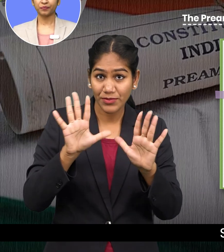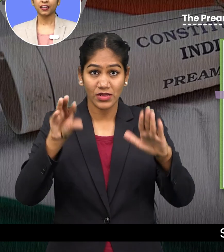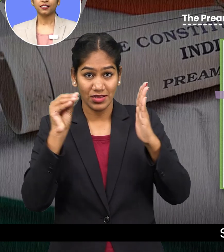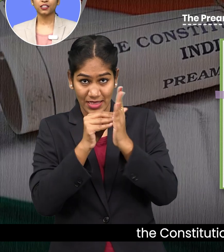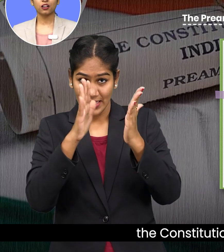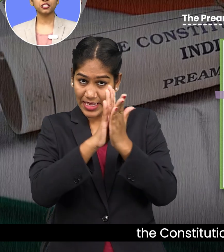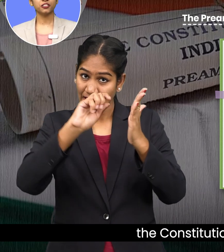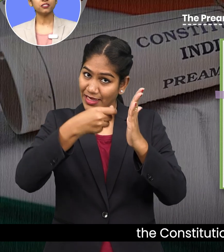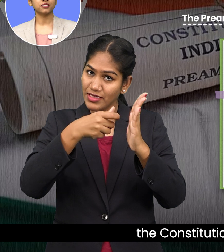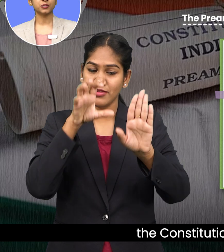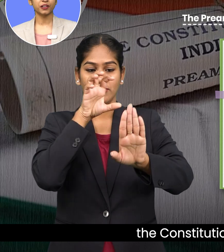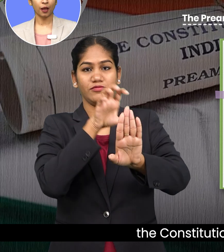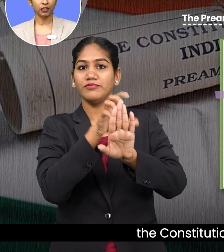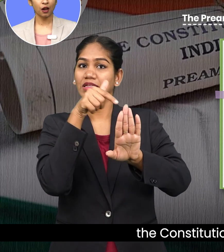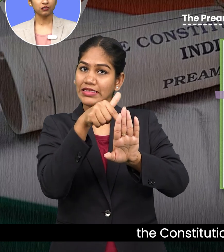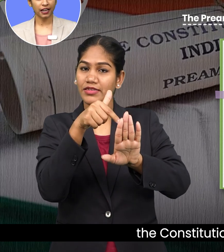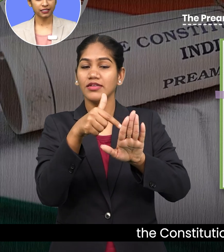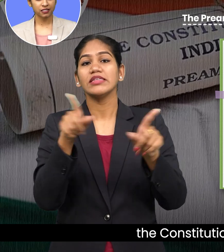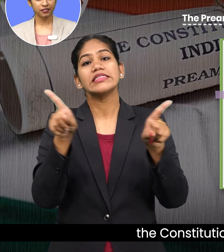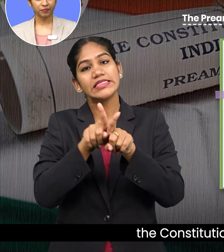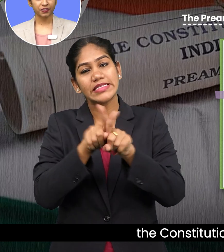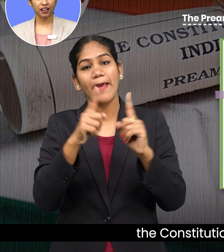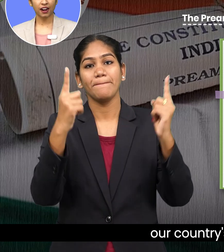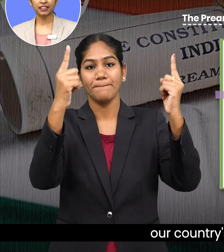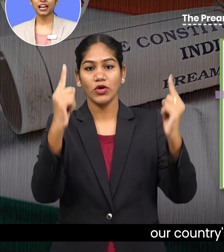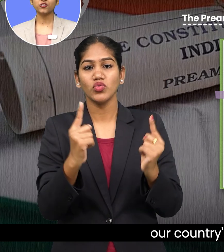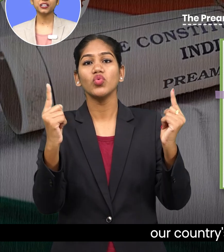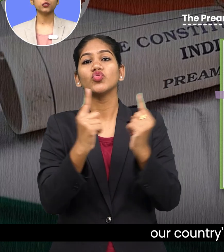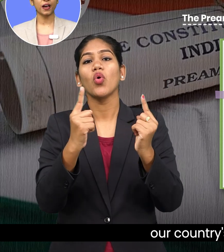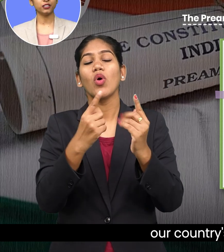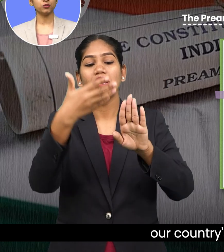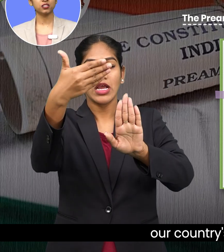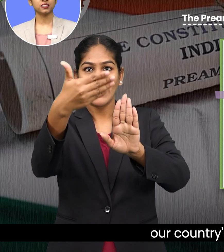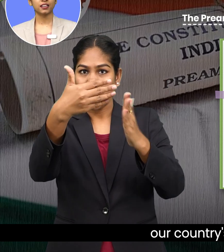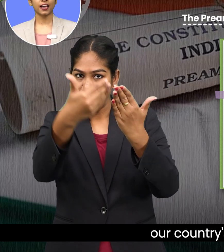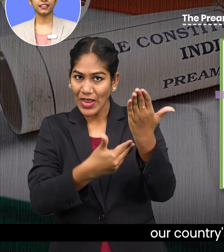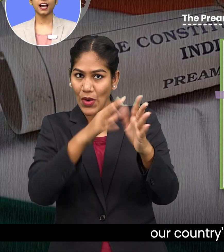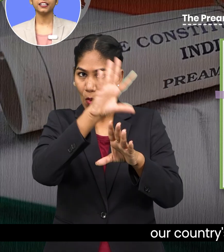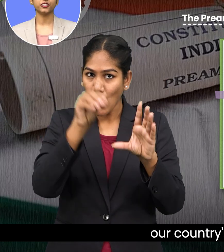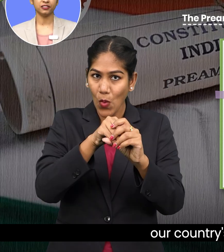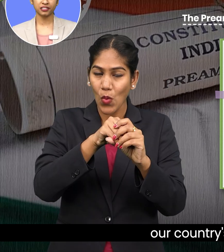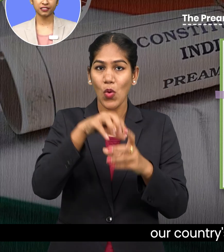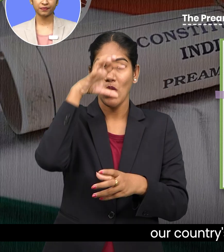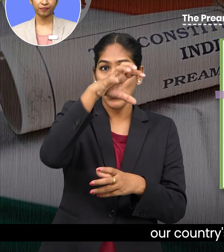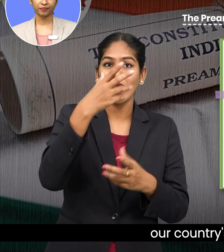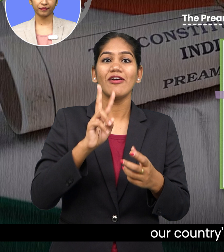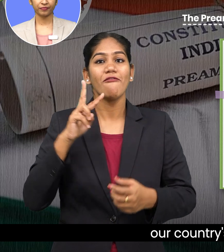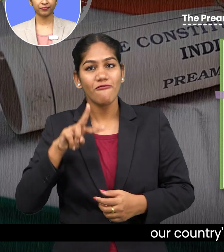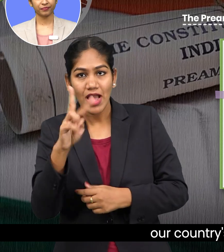Similarly, the Constitution's preamble outlines our country's values and